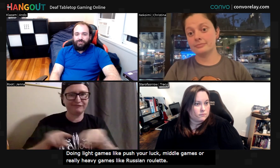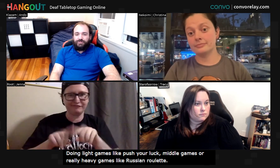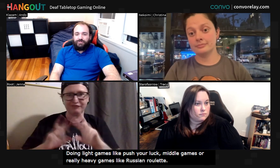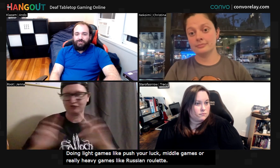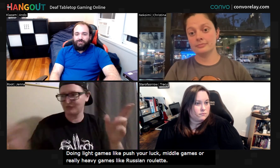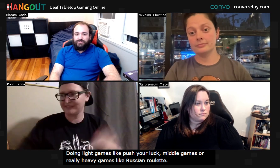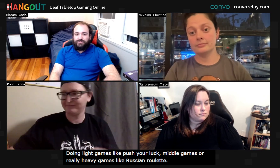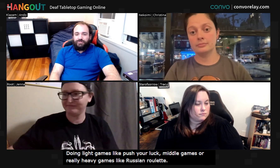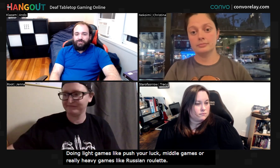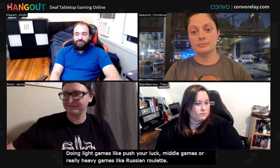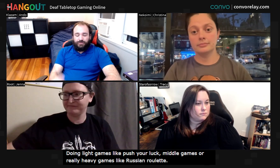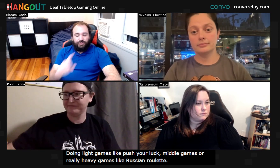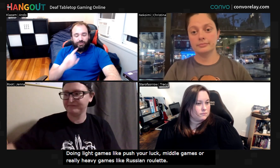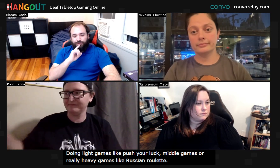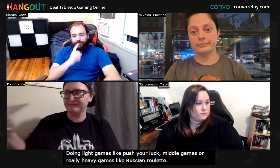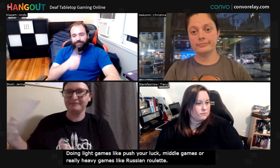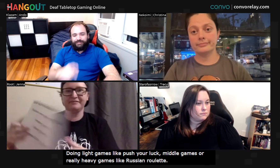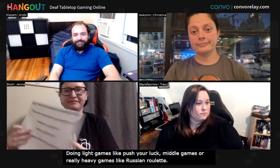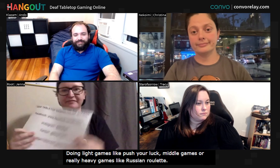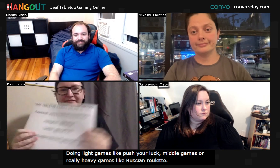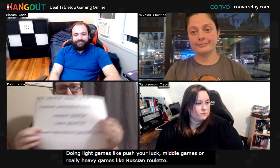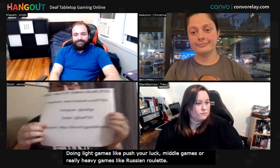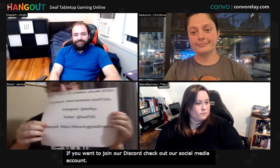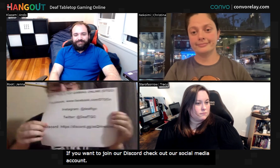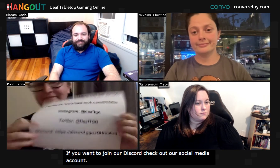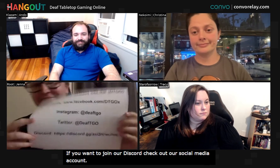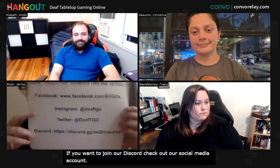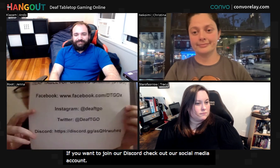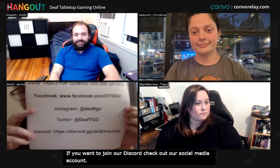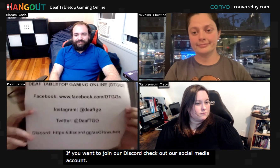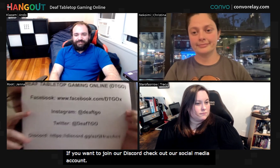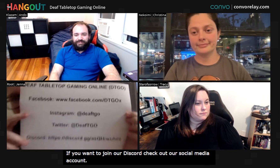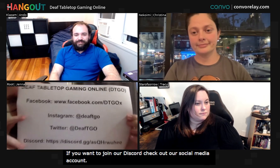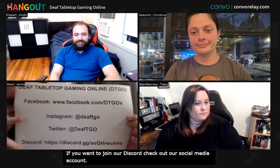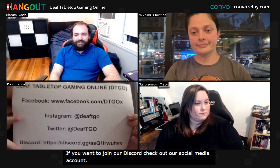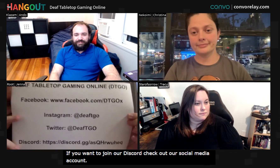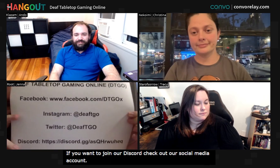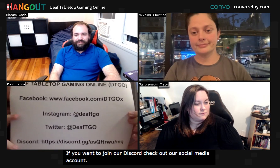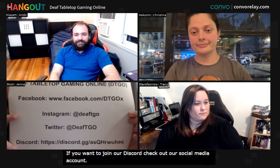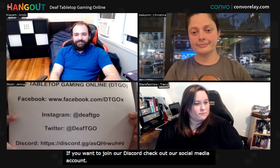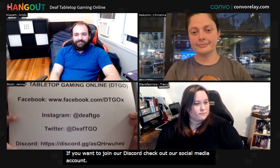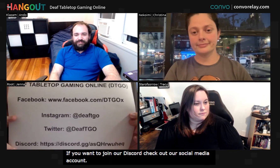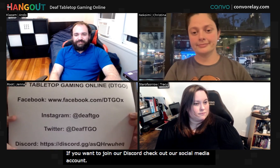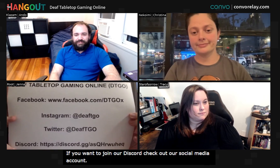see we have this flyer ready. You can take a look at this.